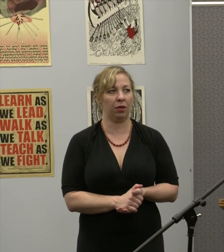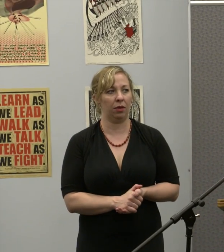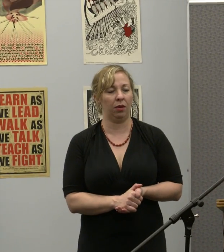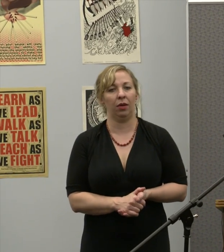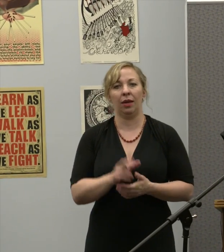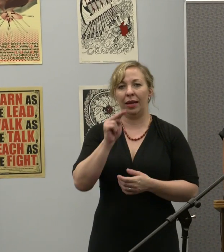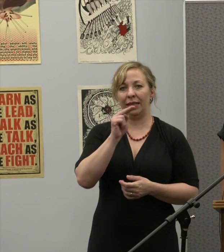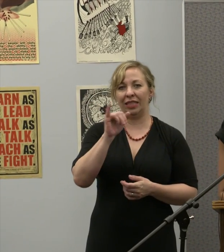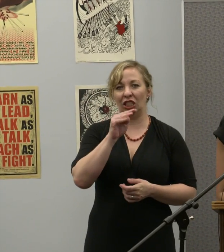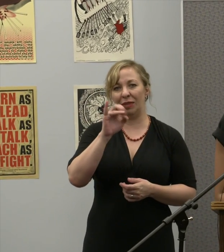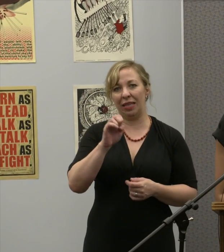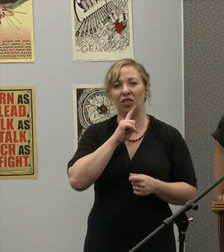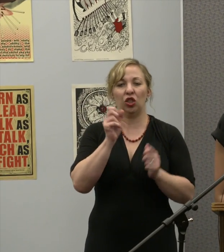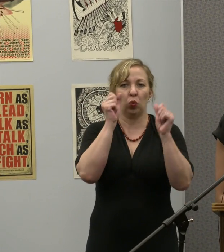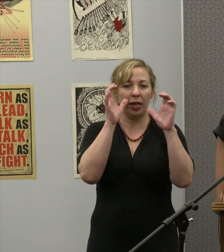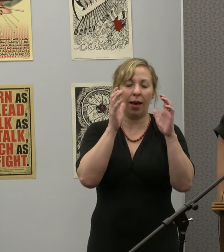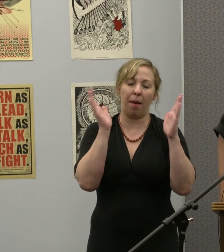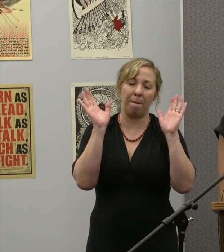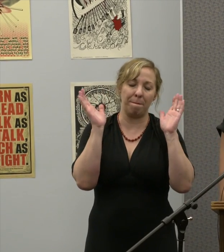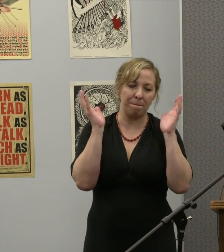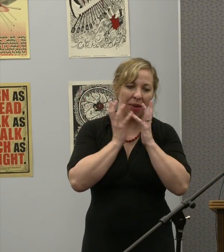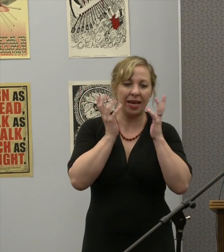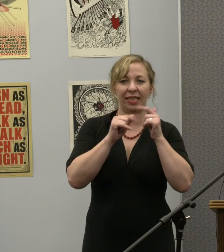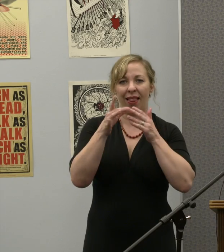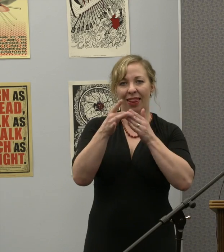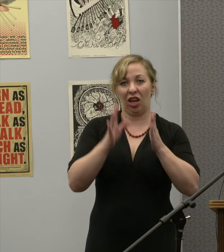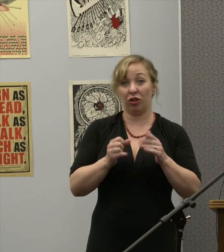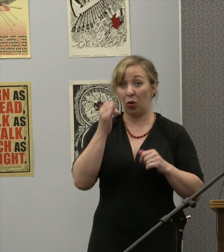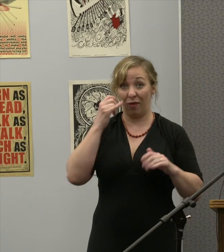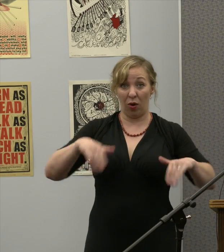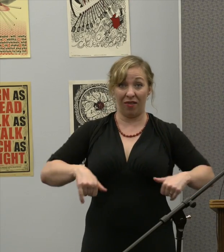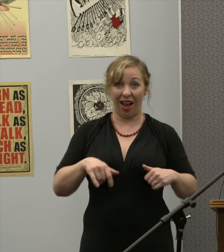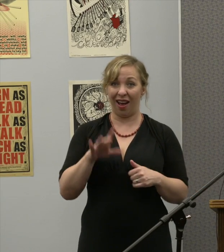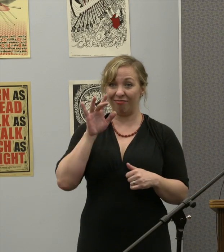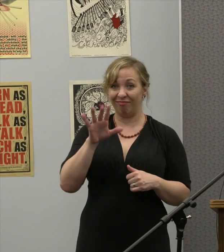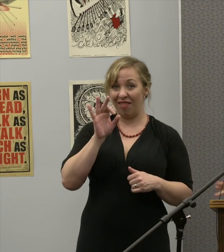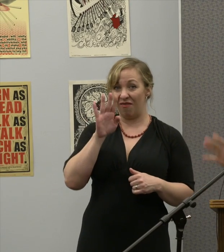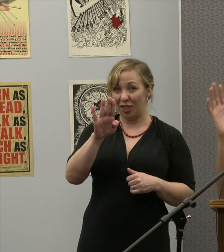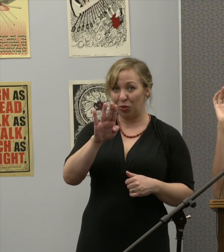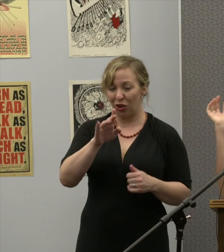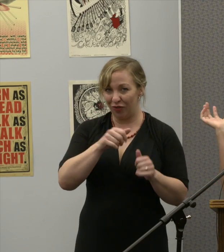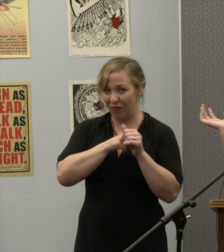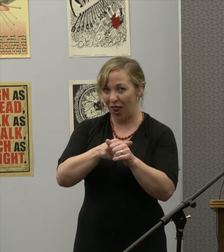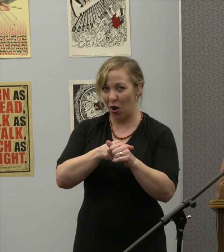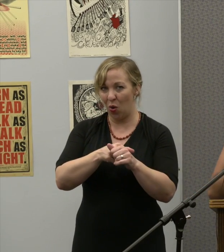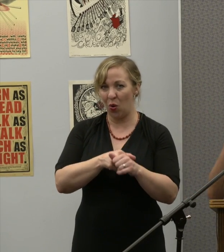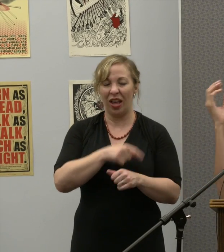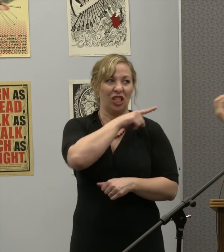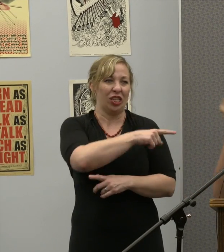Nijmie is an amazing, amazing leader. So if you haven't followed her on Facebook, too, she gives